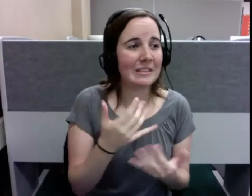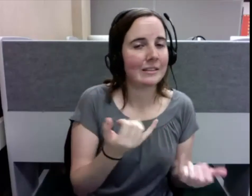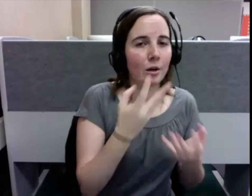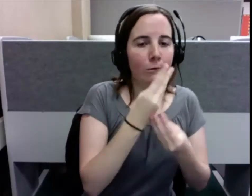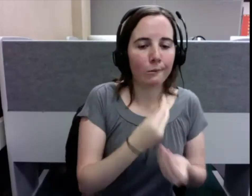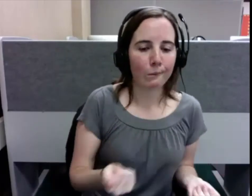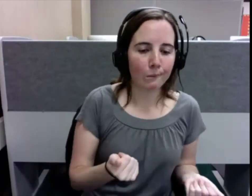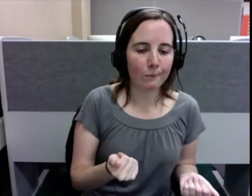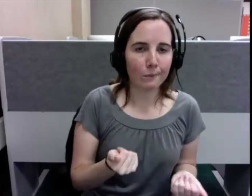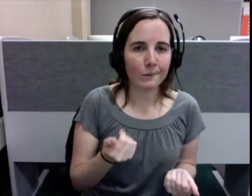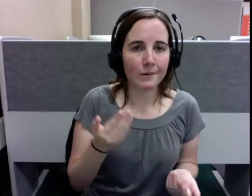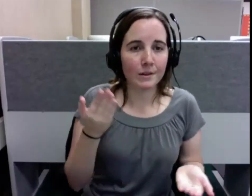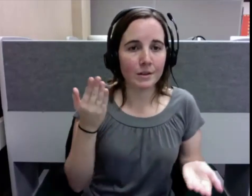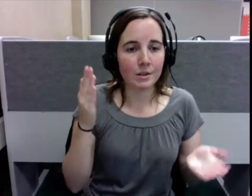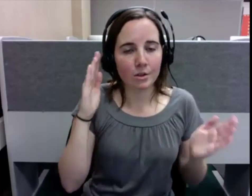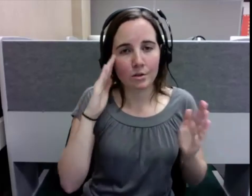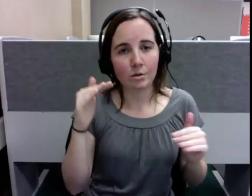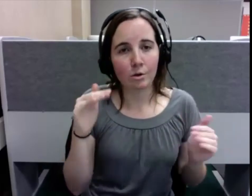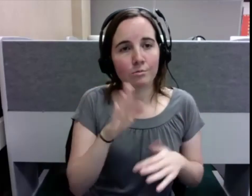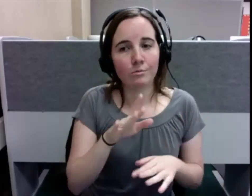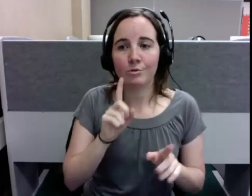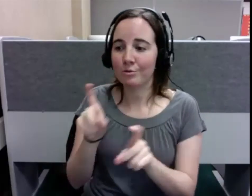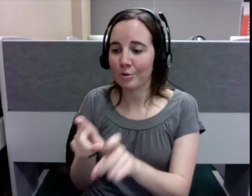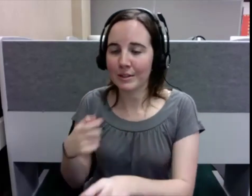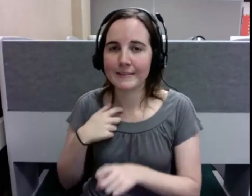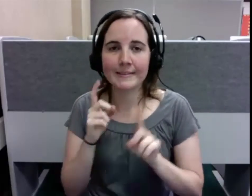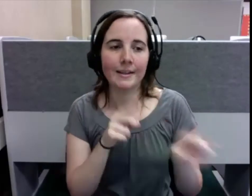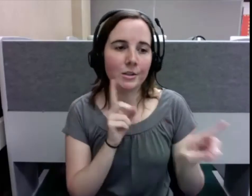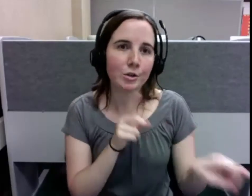to expect with these exams. With these tests that we do, the